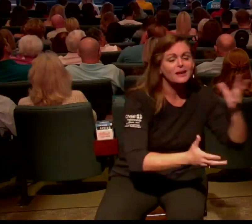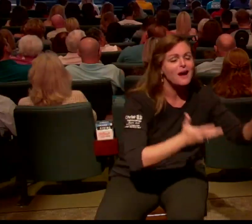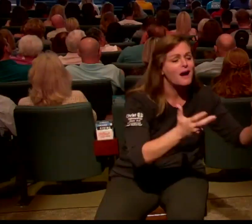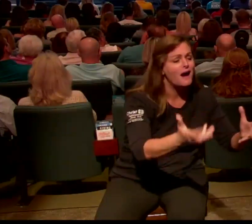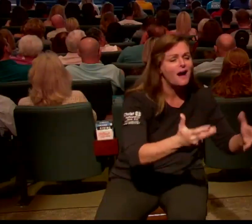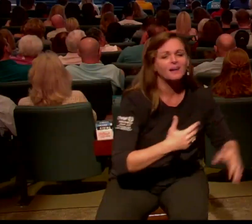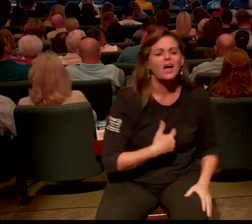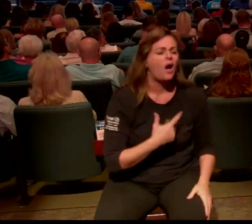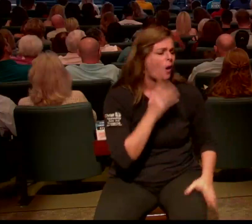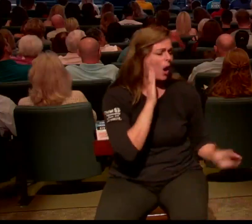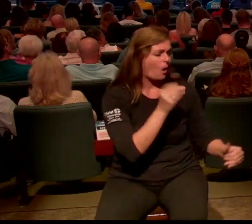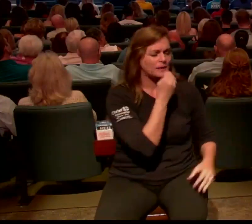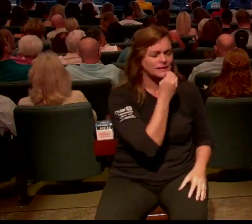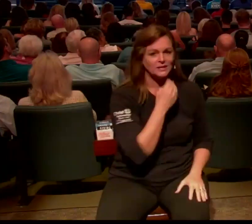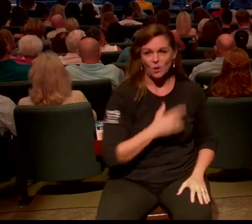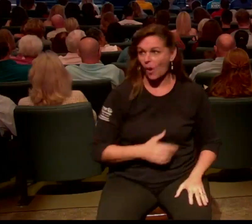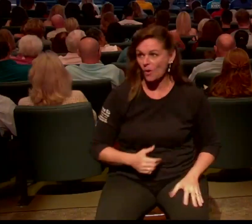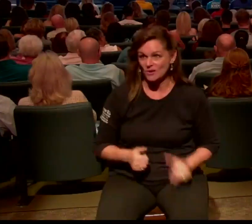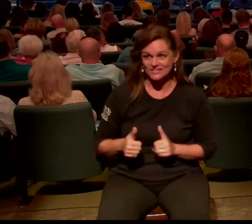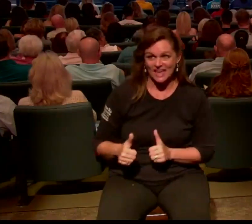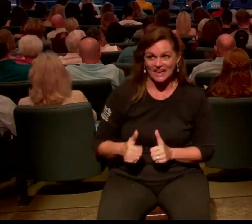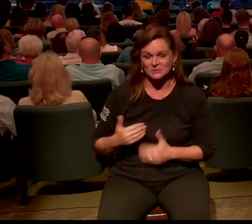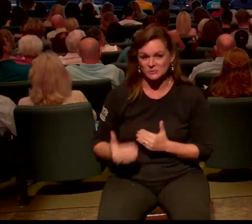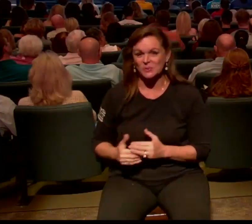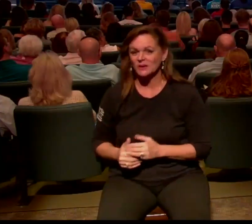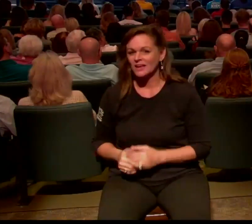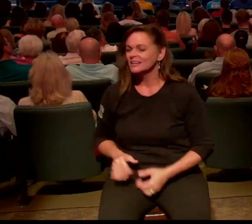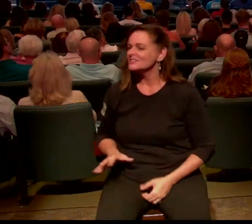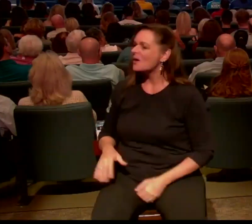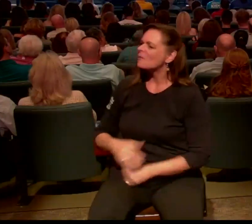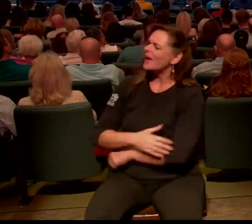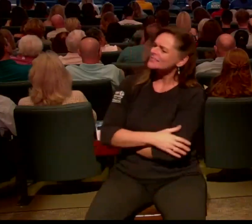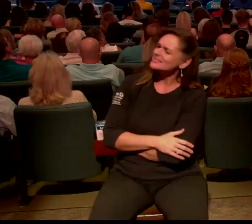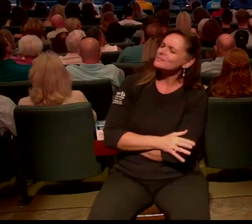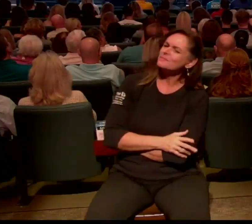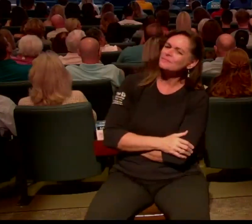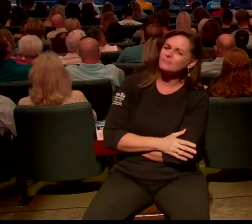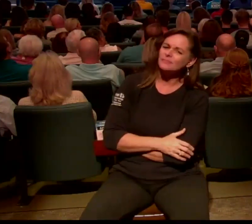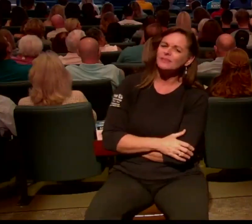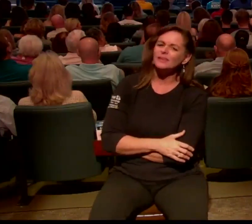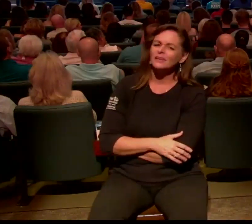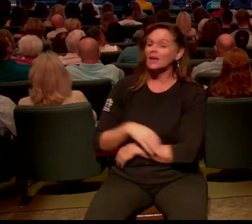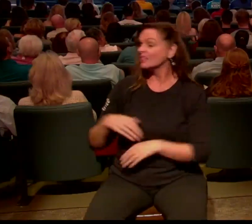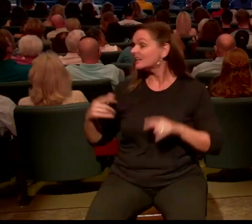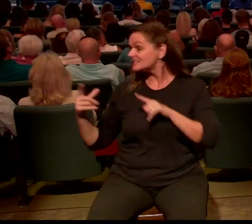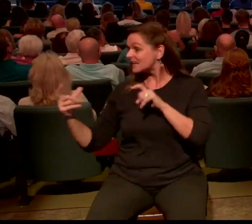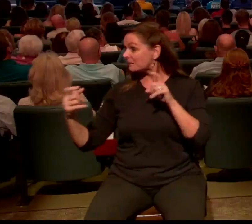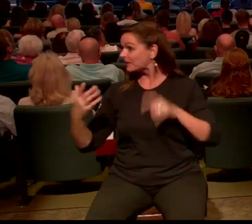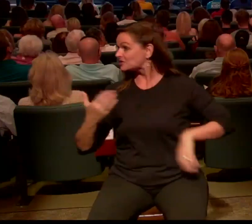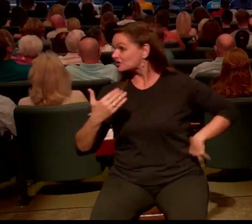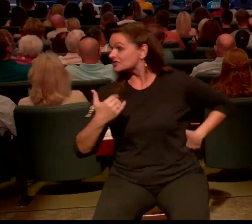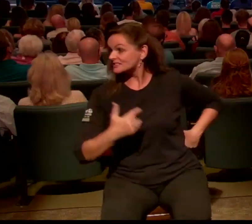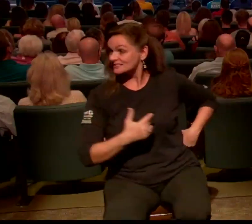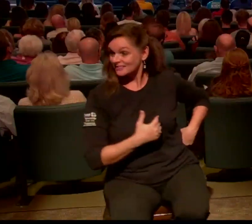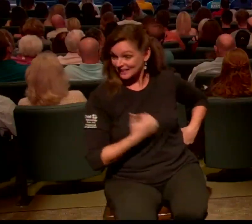meals. And they'll say, well, we're moving on. I'll say, well, not just, man. Hey, let's take a couple pictures.